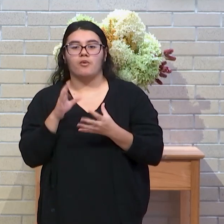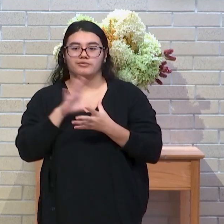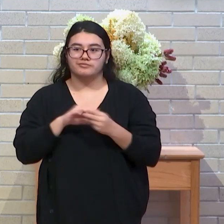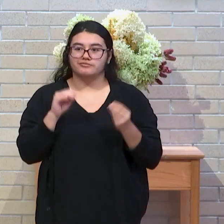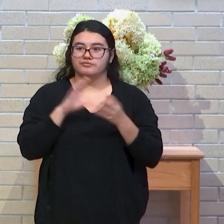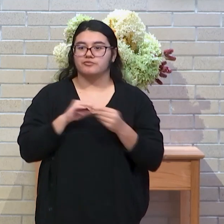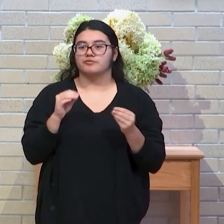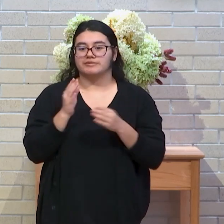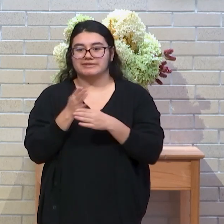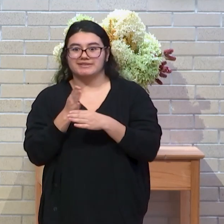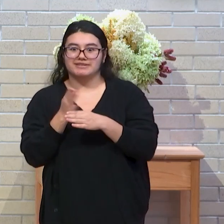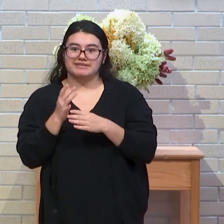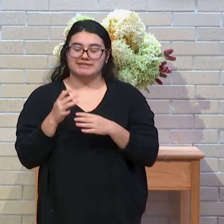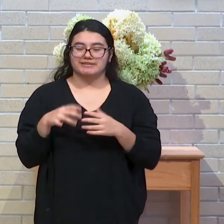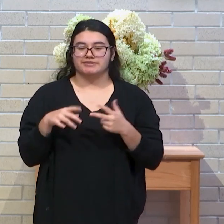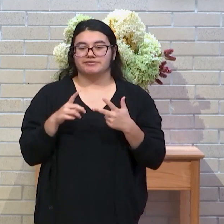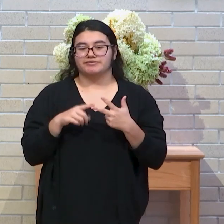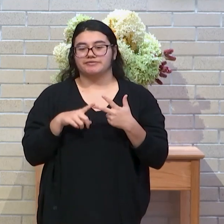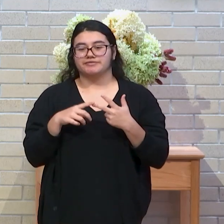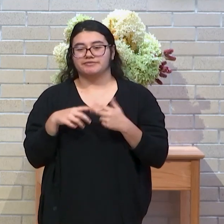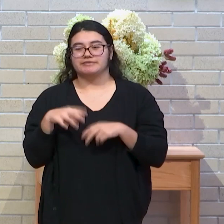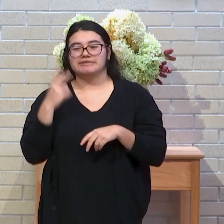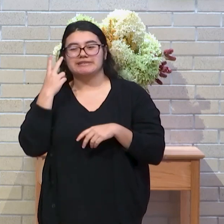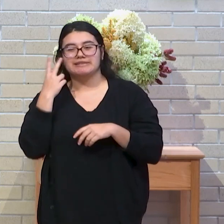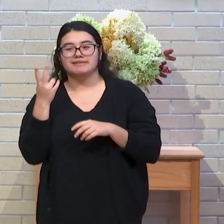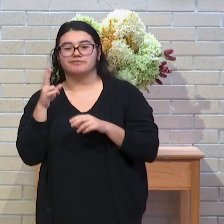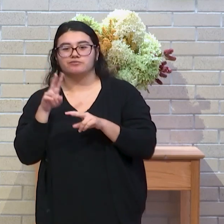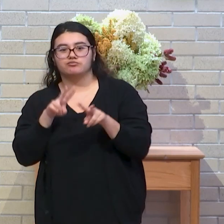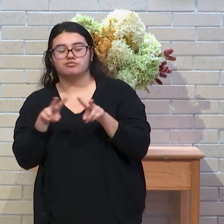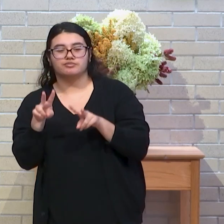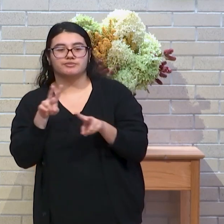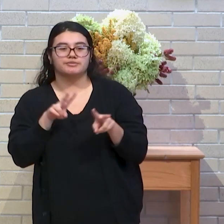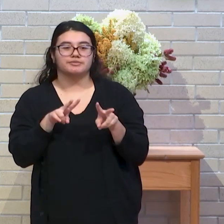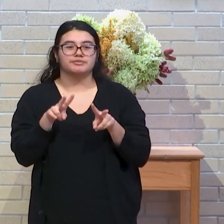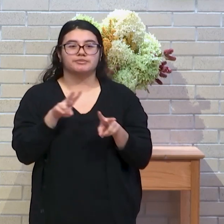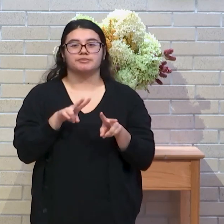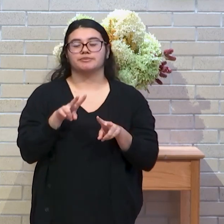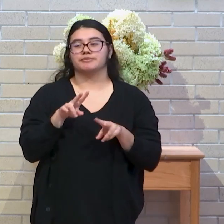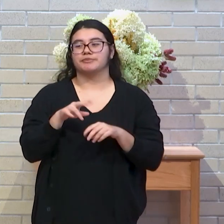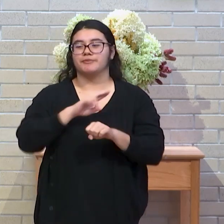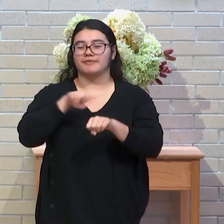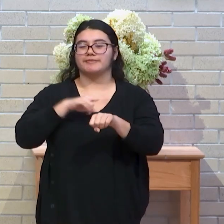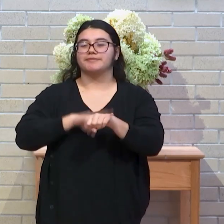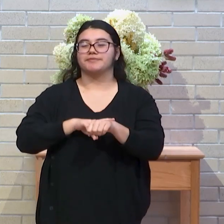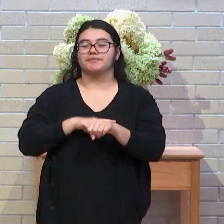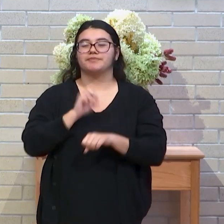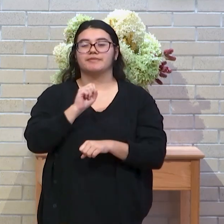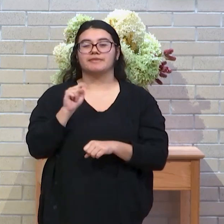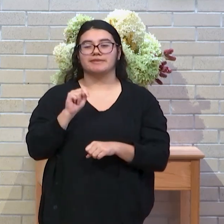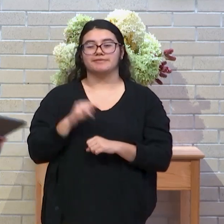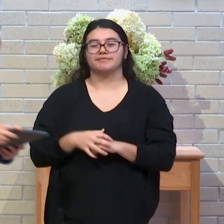come, and desire to see the beauty and humanity in the world, then SST is for you.